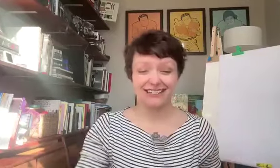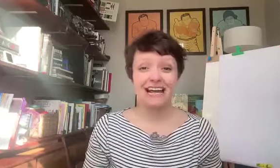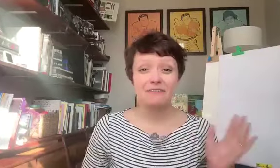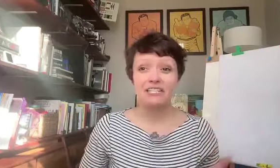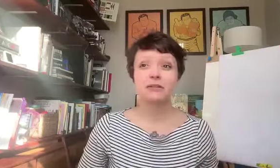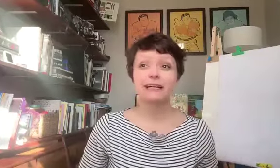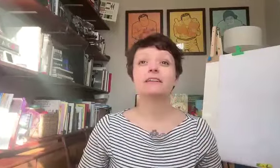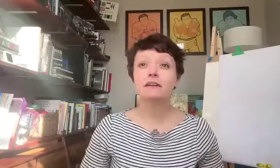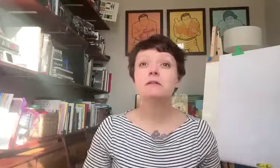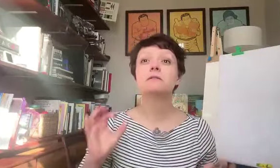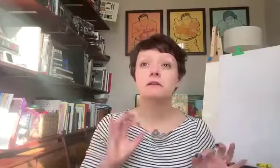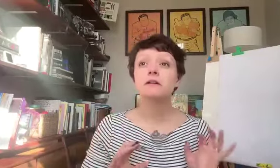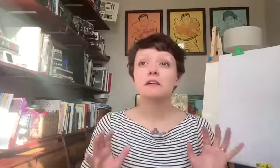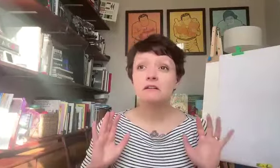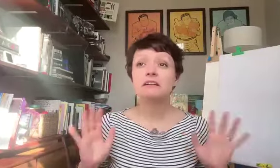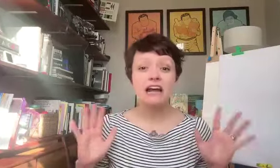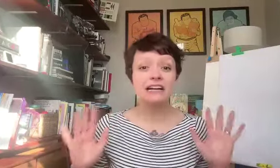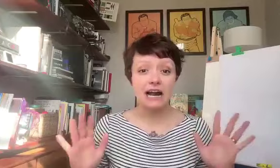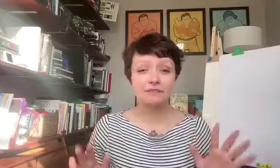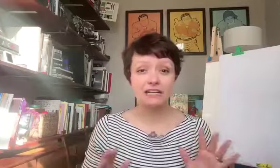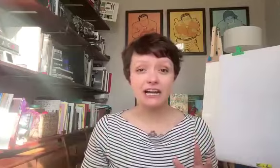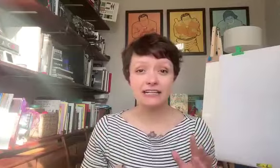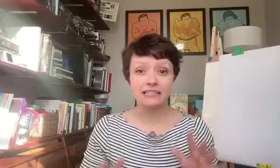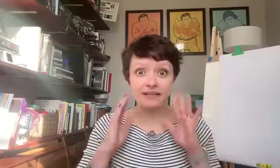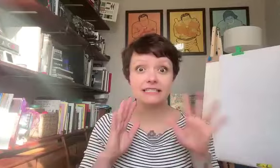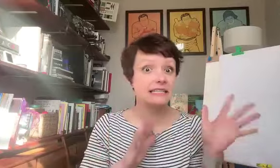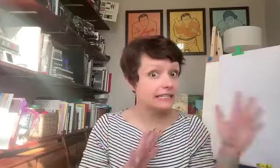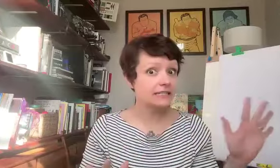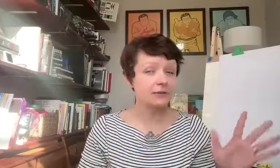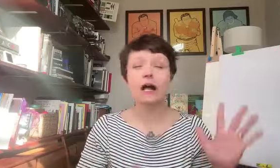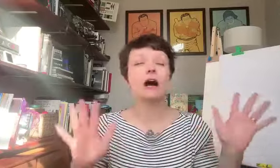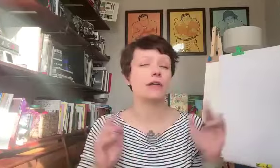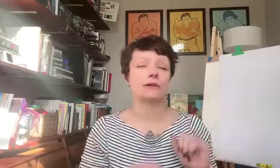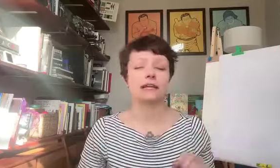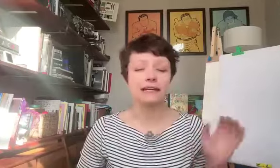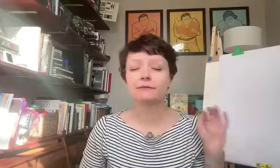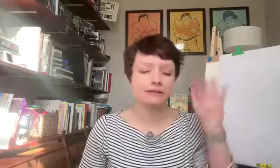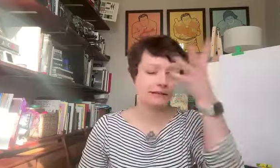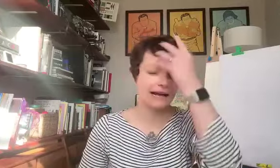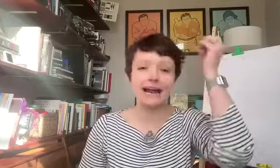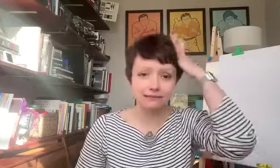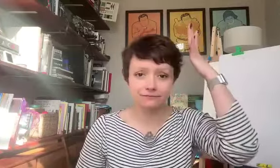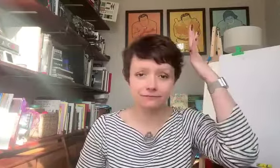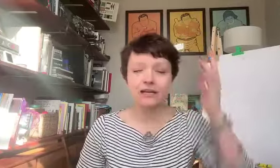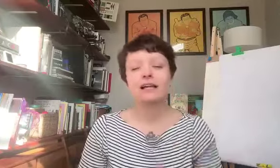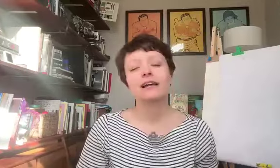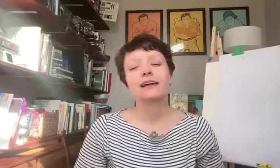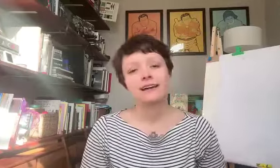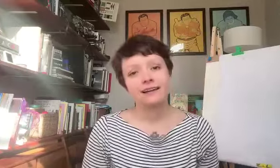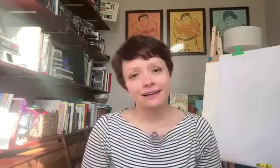chance. If I do it, 99% chance. And if I see it and do it, oh, then I got it.